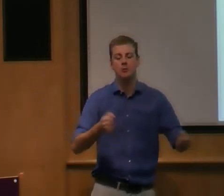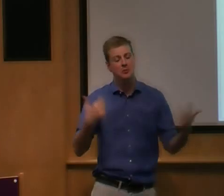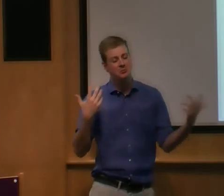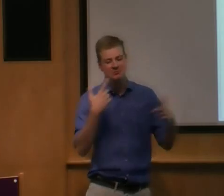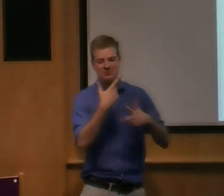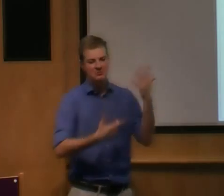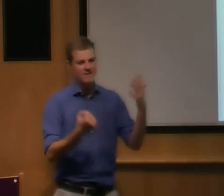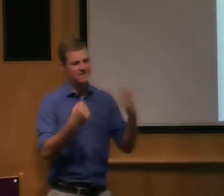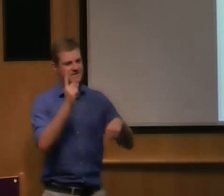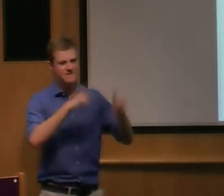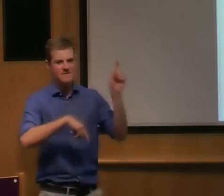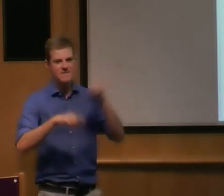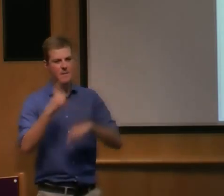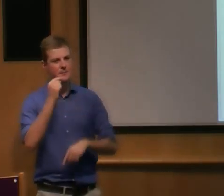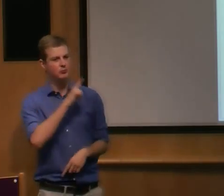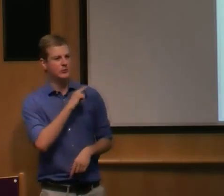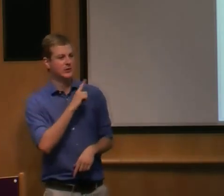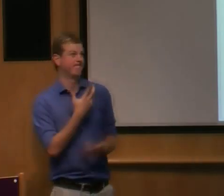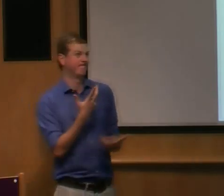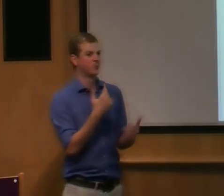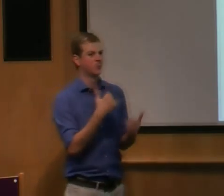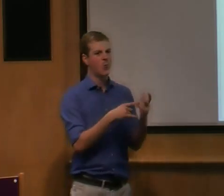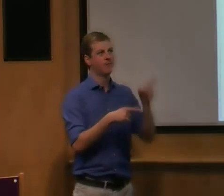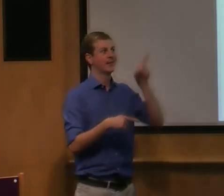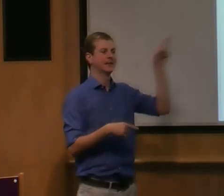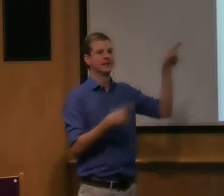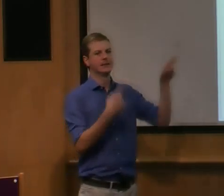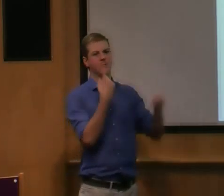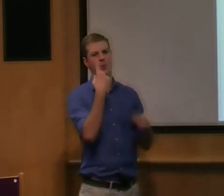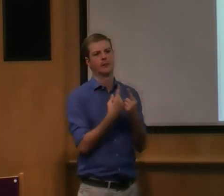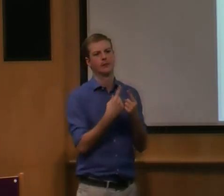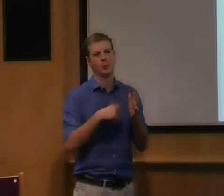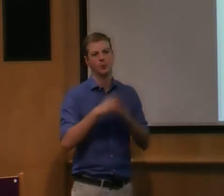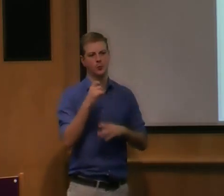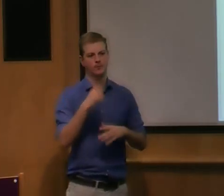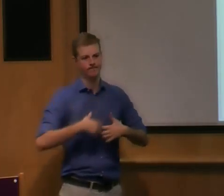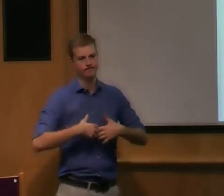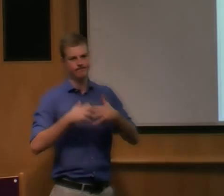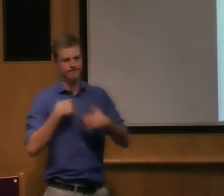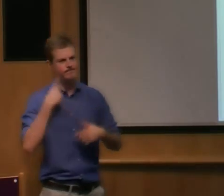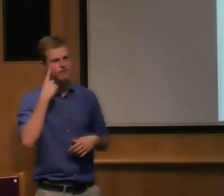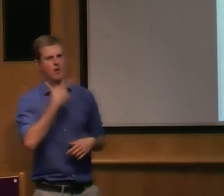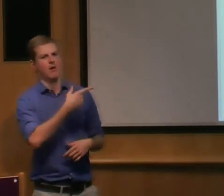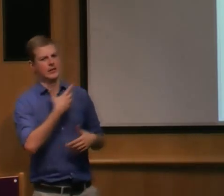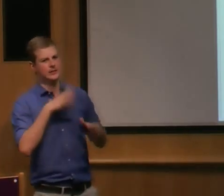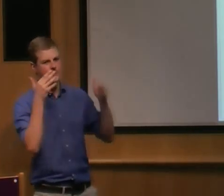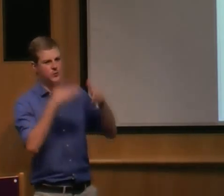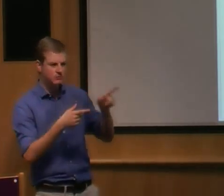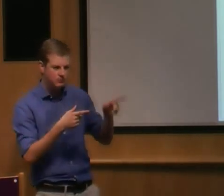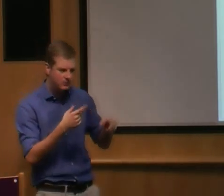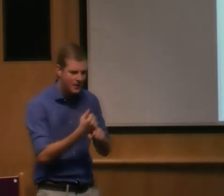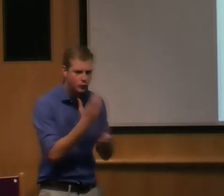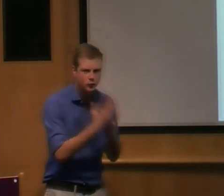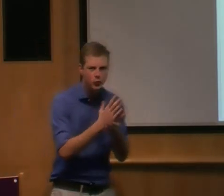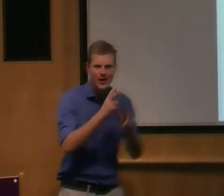support there and there is a network that we can have. And there's many different factors on why deaf